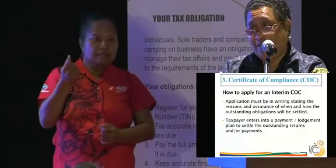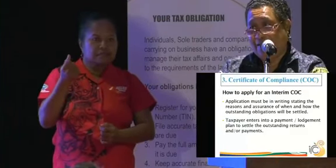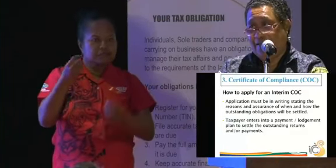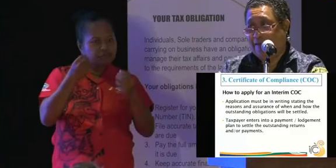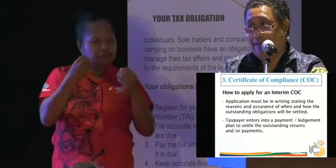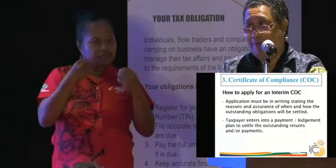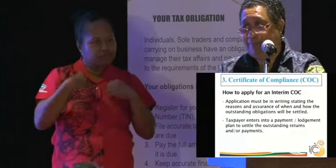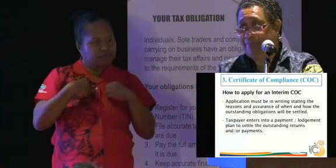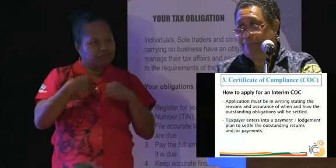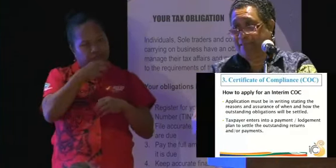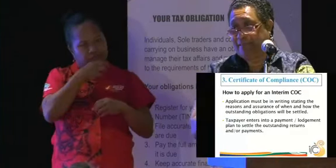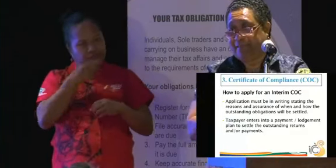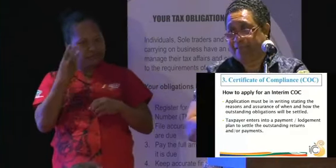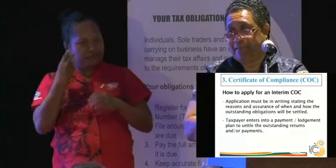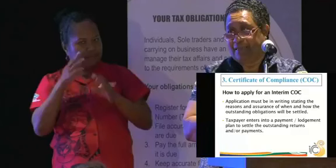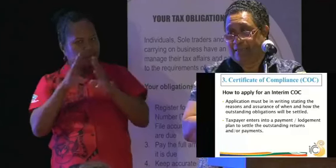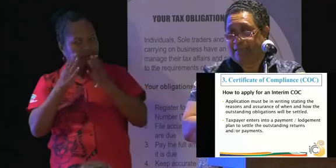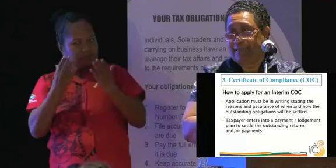through